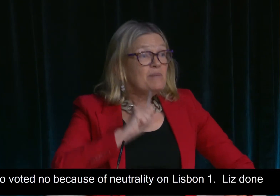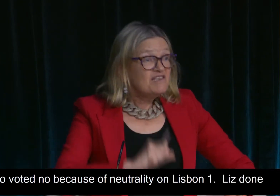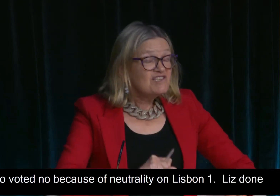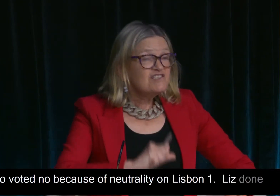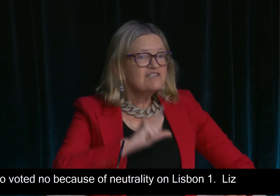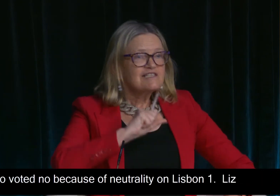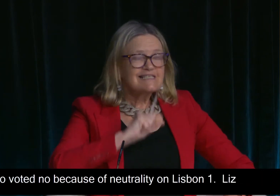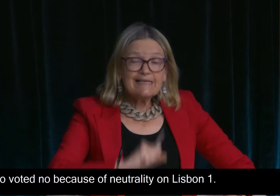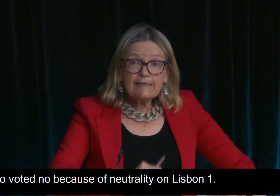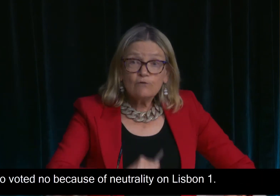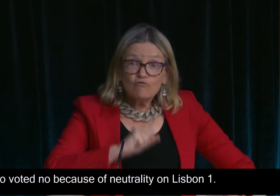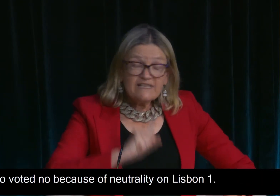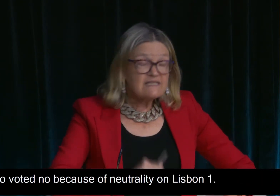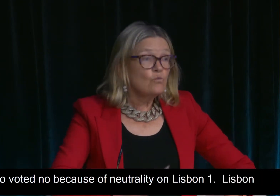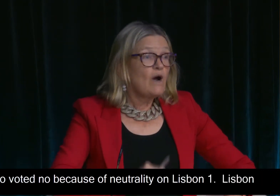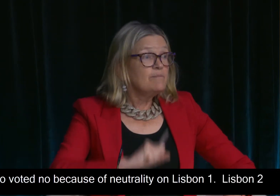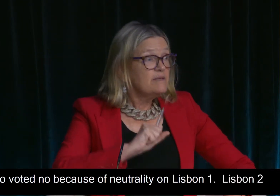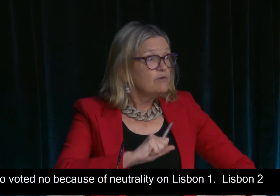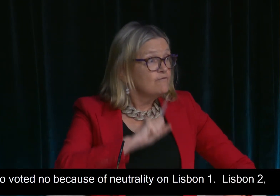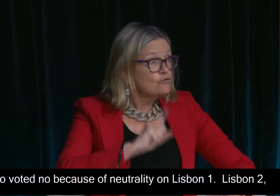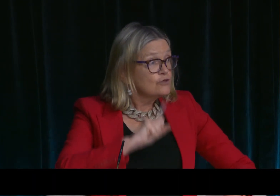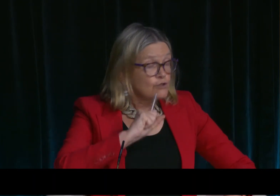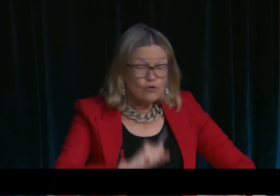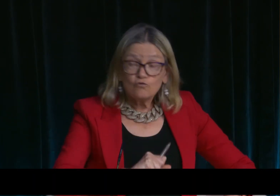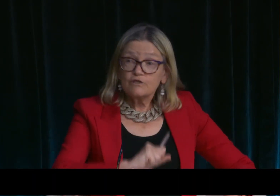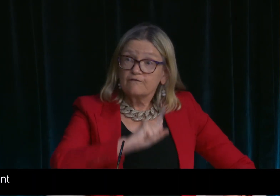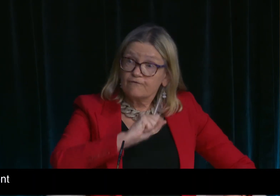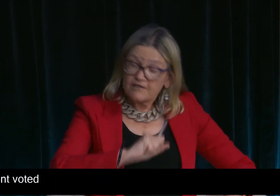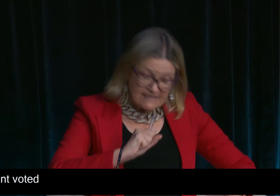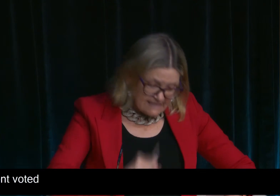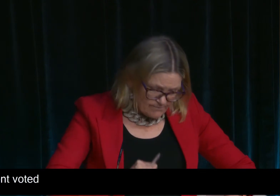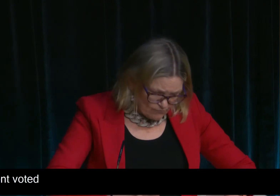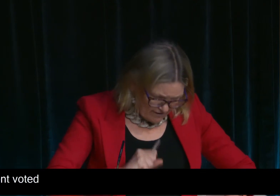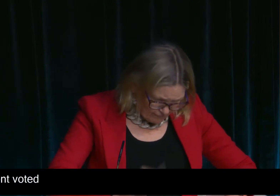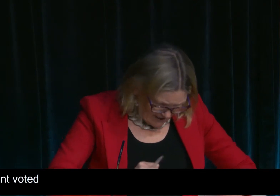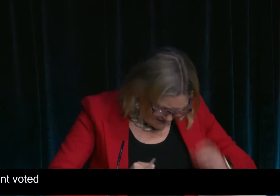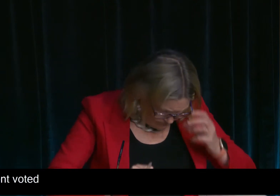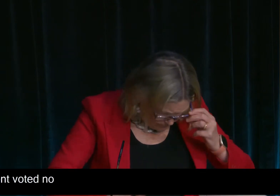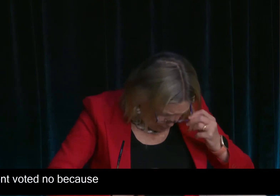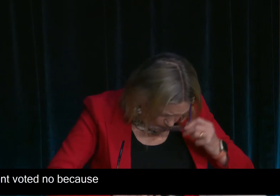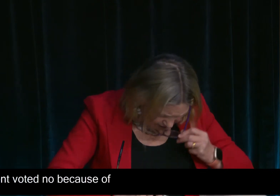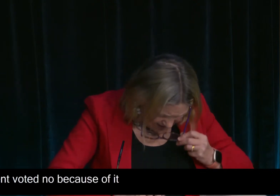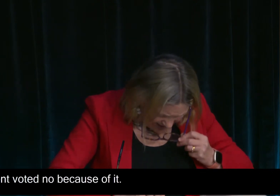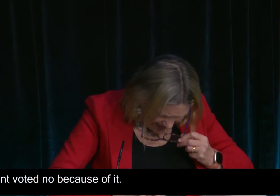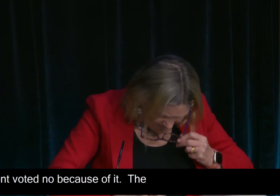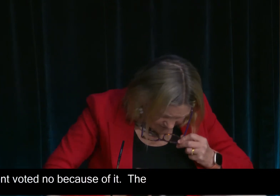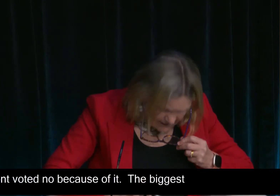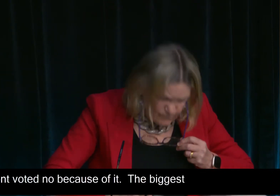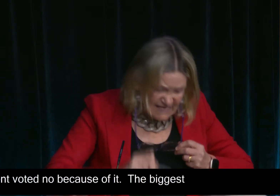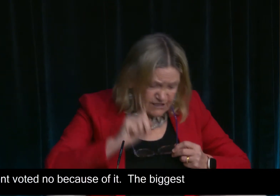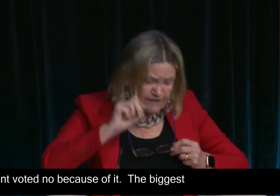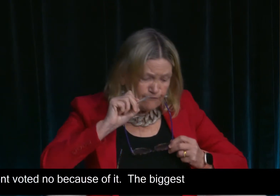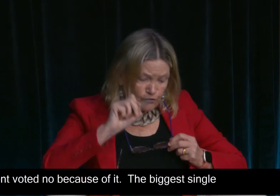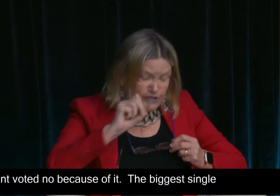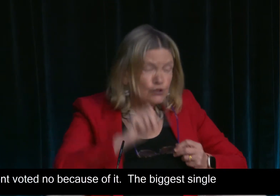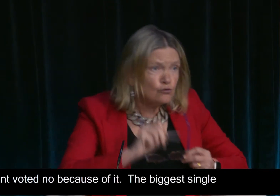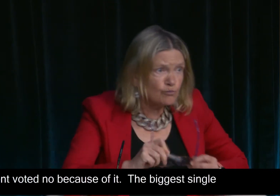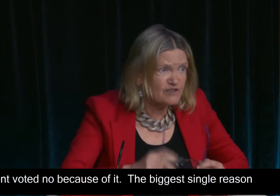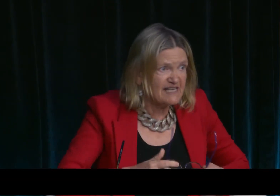The biggest single reason why people voted no to the first Lisbon referendum was, and I have it, it was